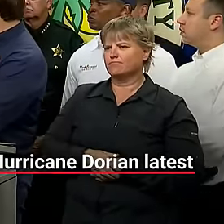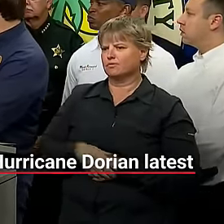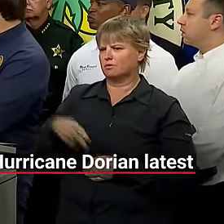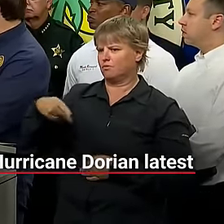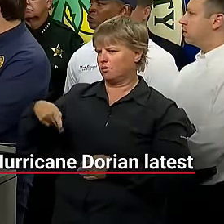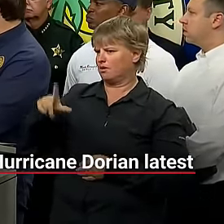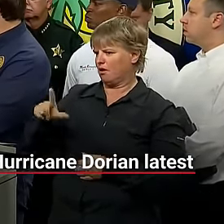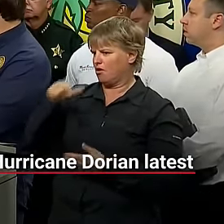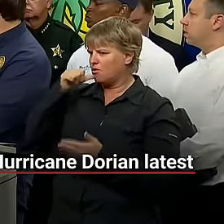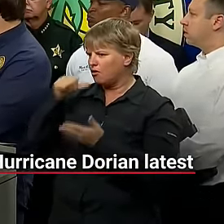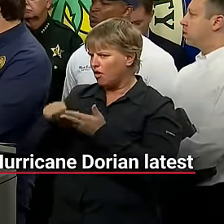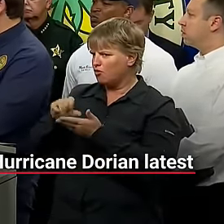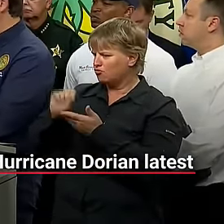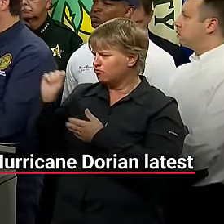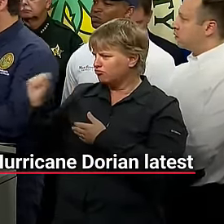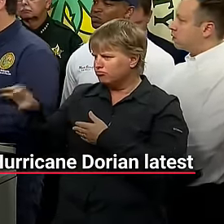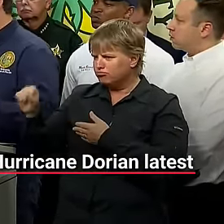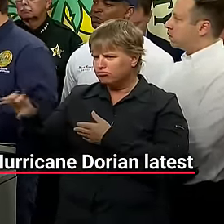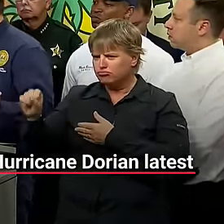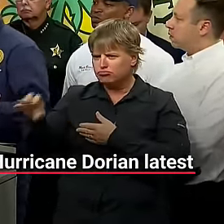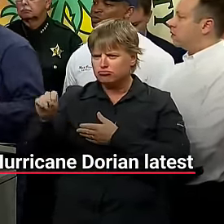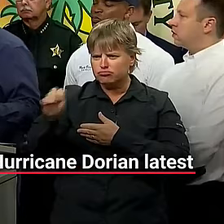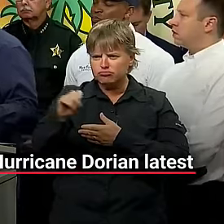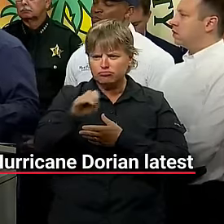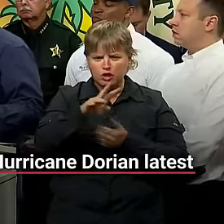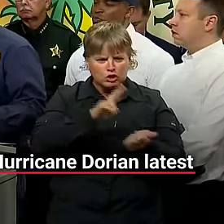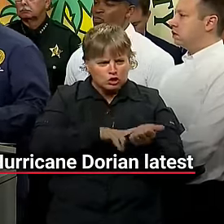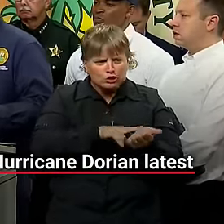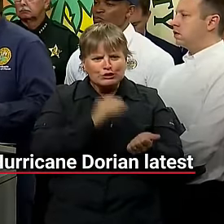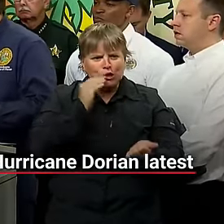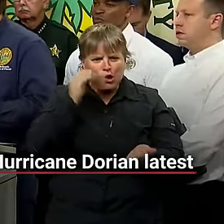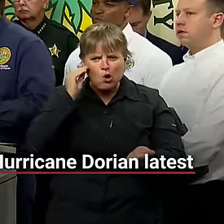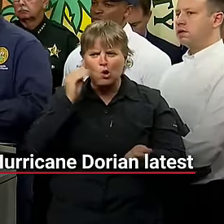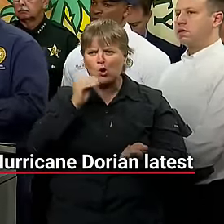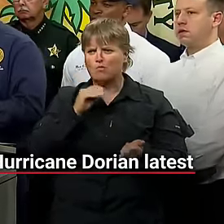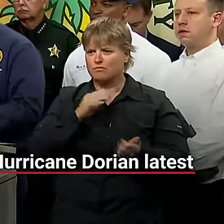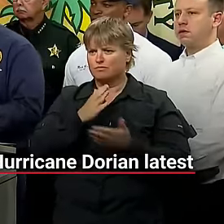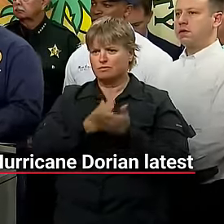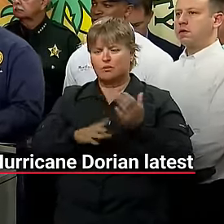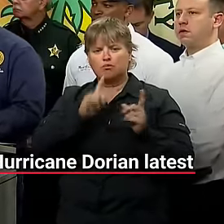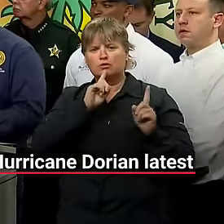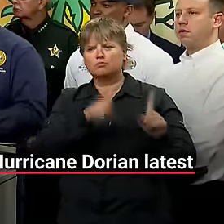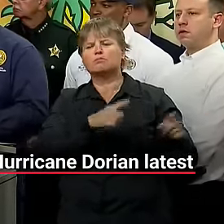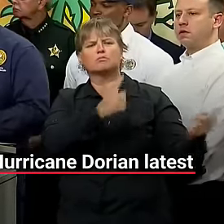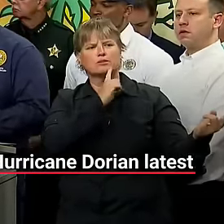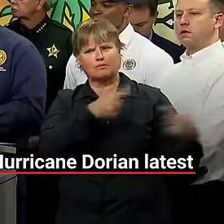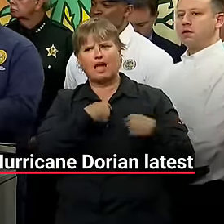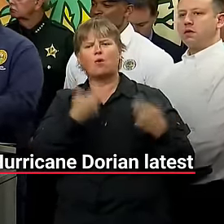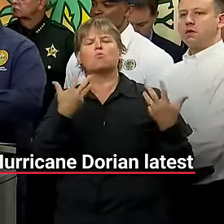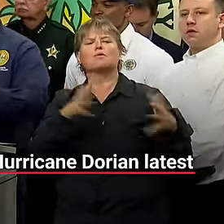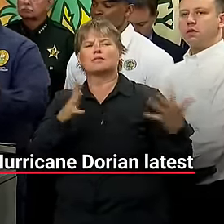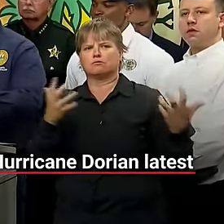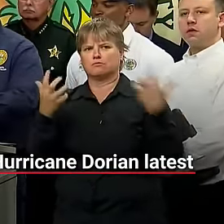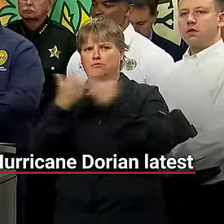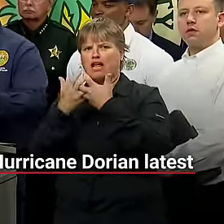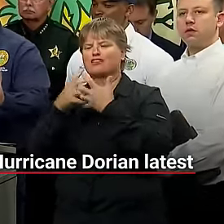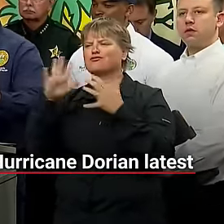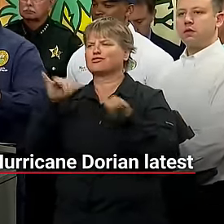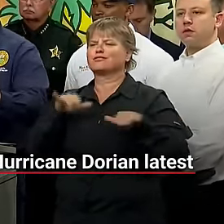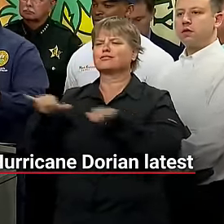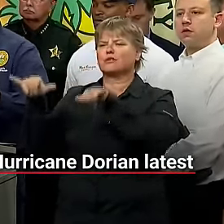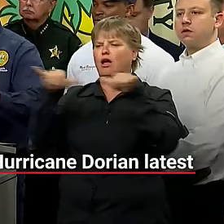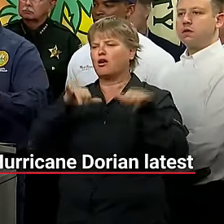of them responded to FPNL, did they? So some of them just haven't done that. And so, you know, at the end of the day, we have